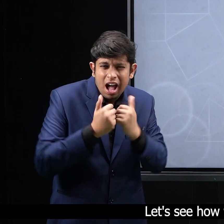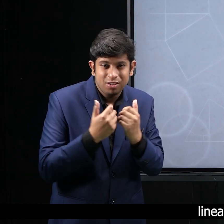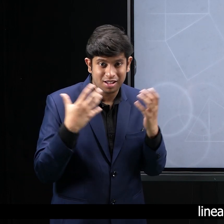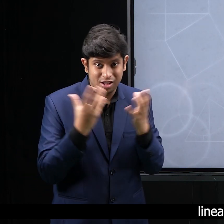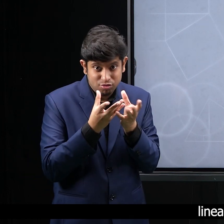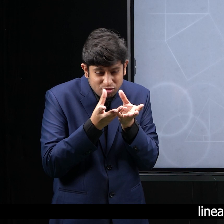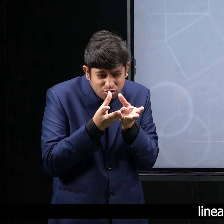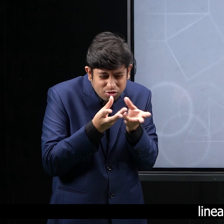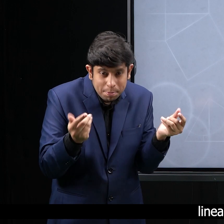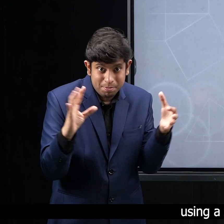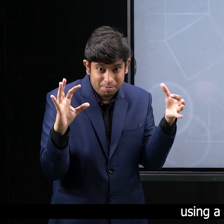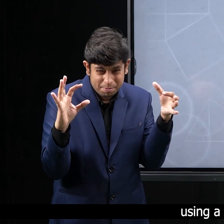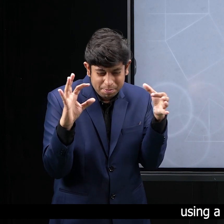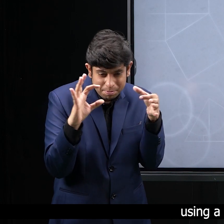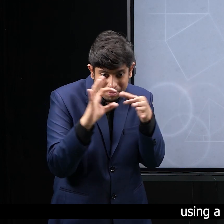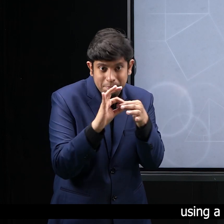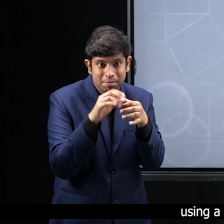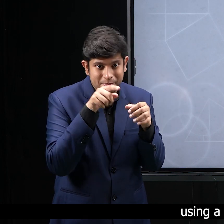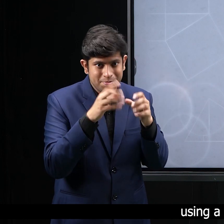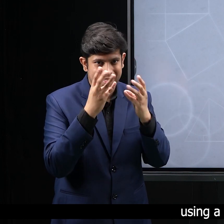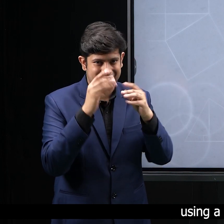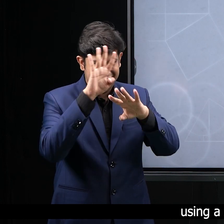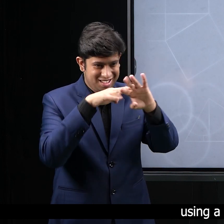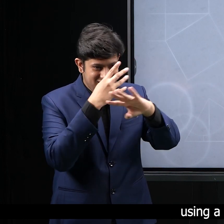of linear equations by using a graphical method.